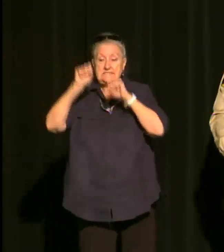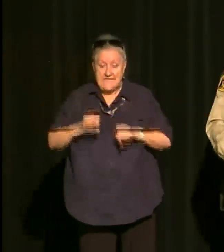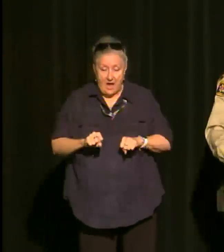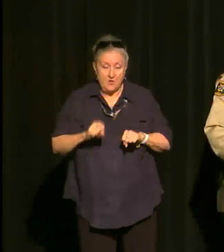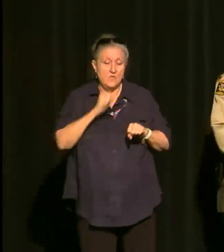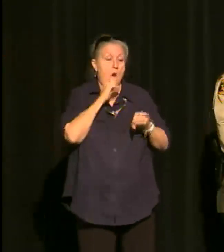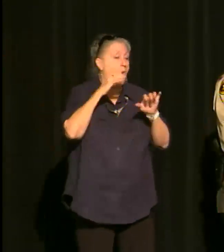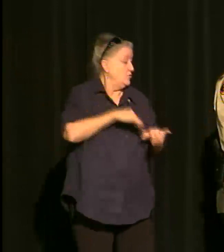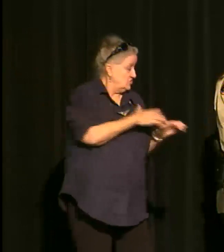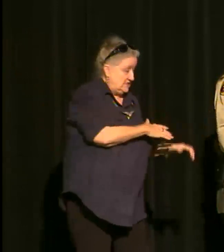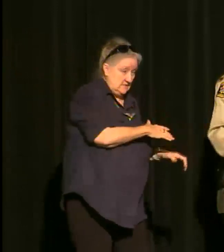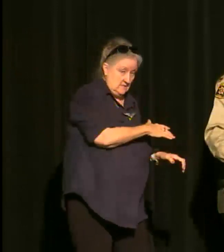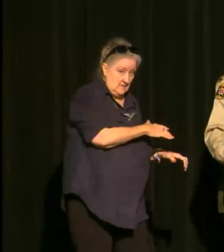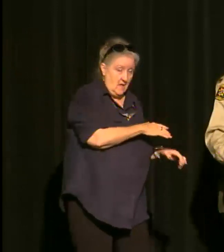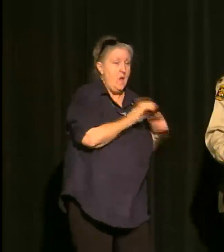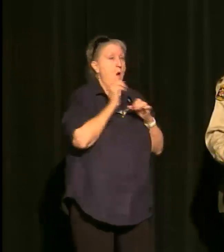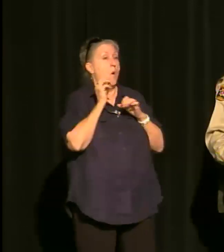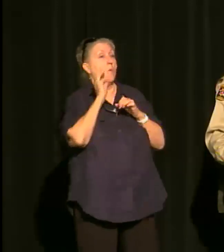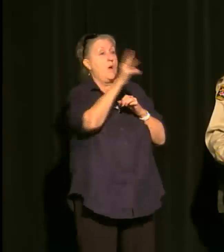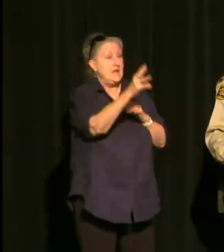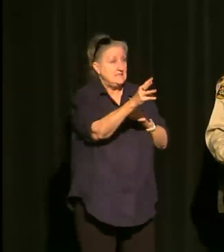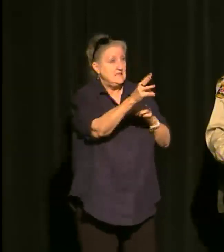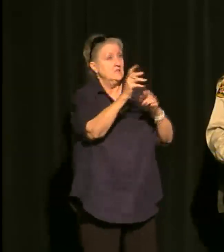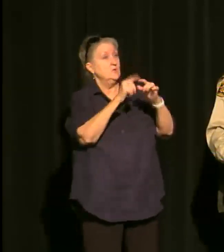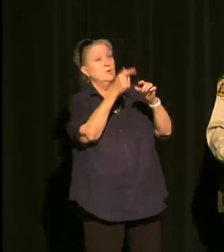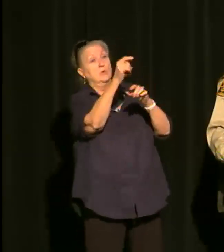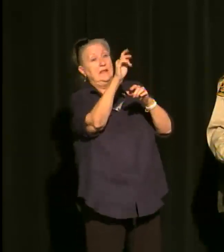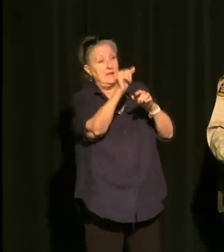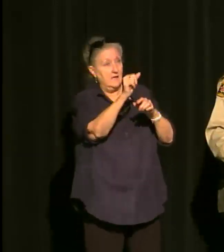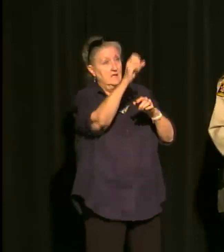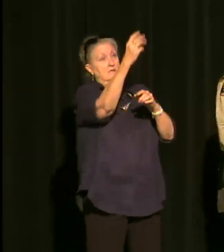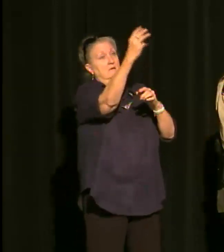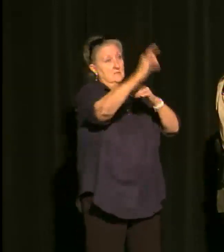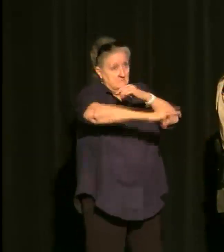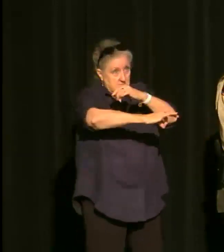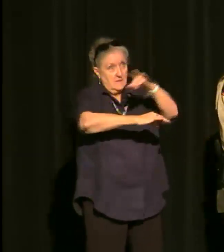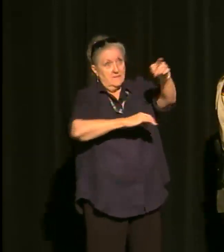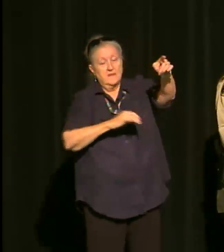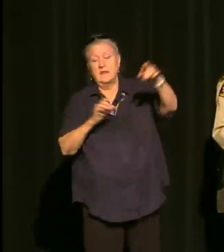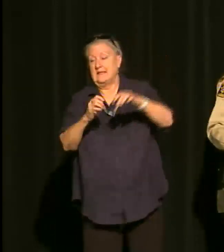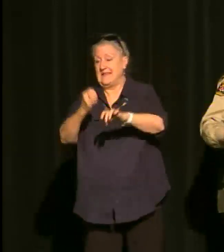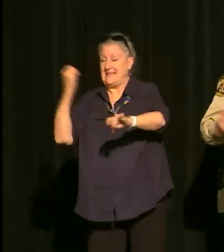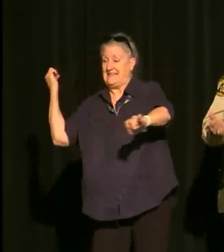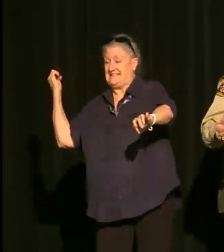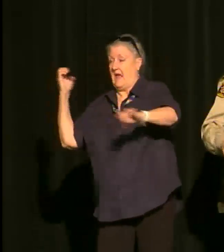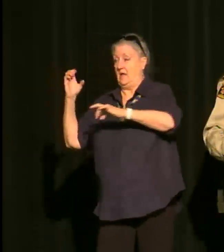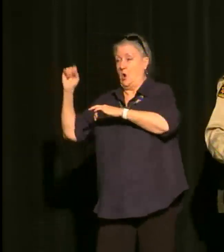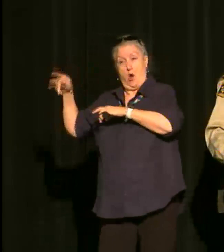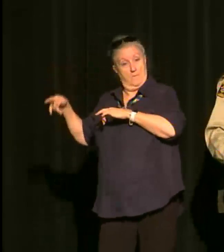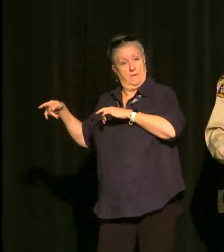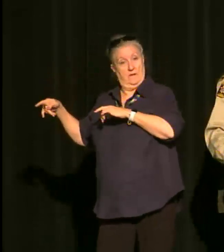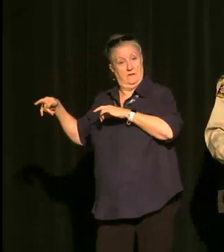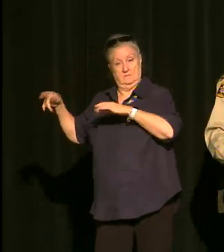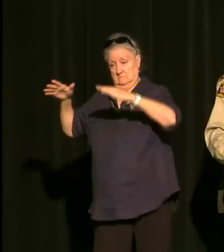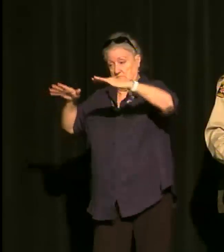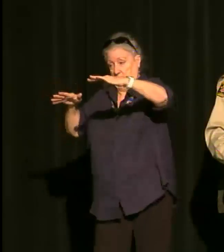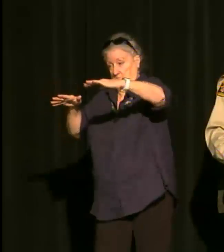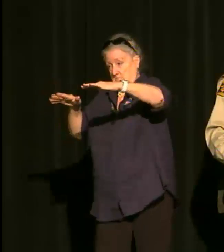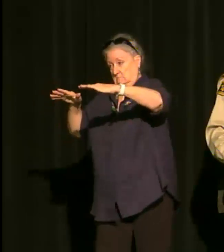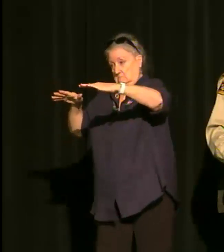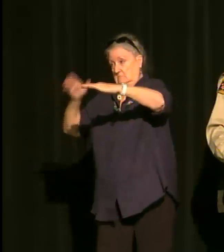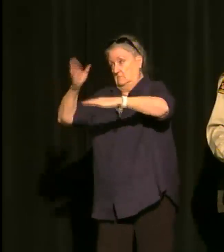ocean, west would be the direction towards Goleta, and east would be the direction towards Carpinteria or the South County